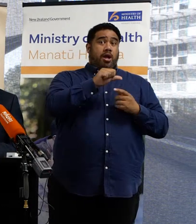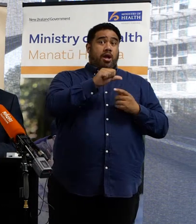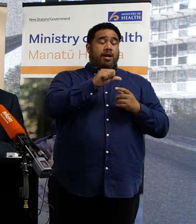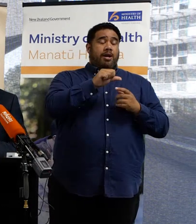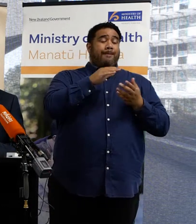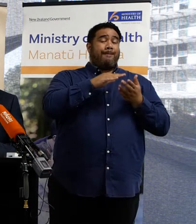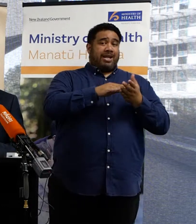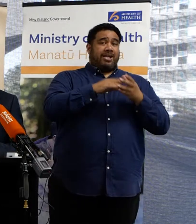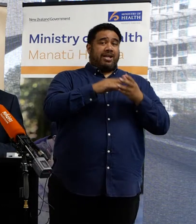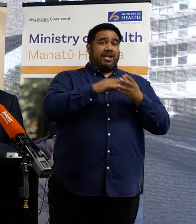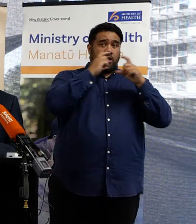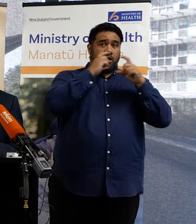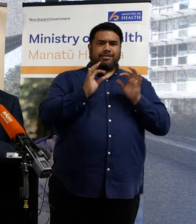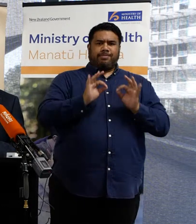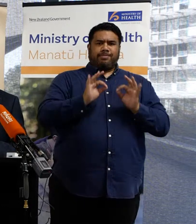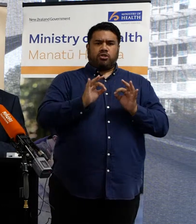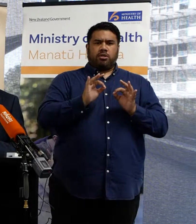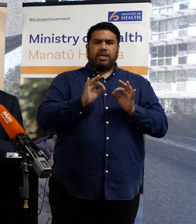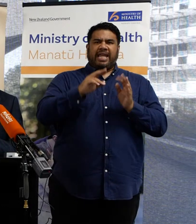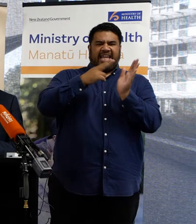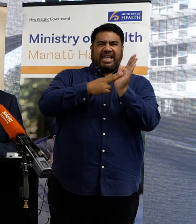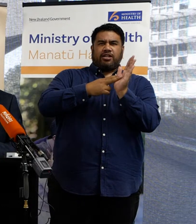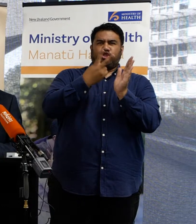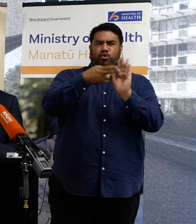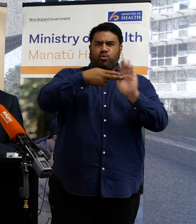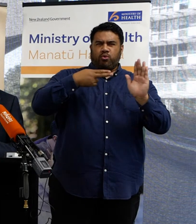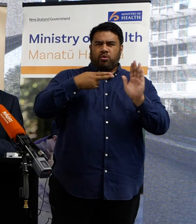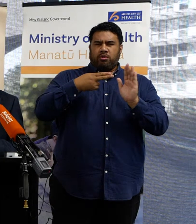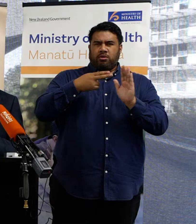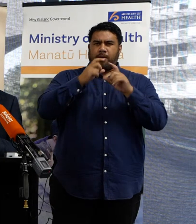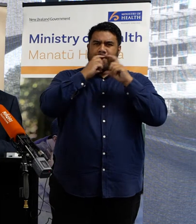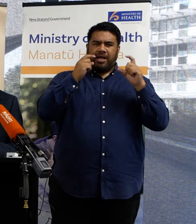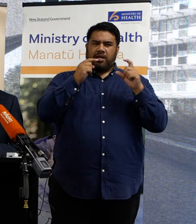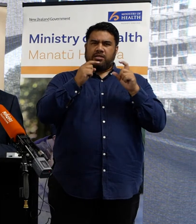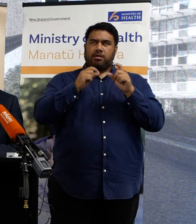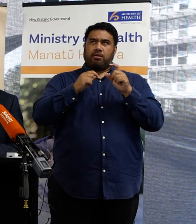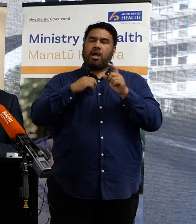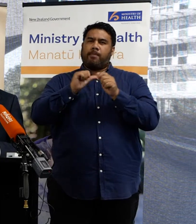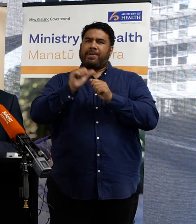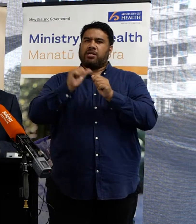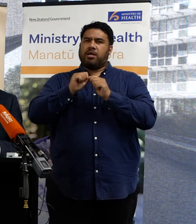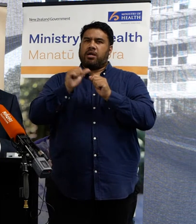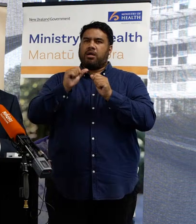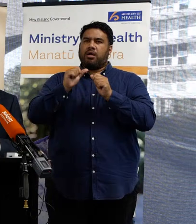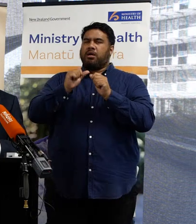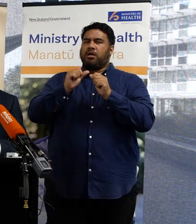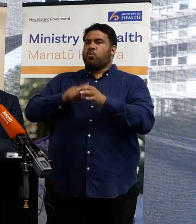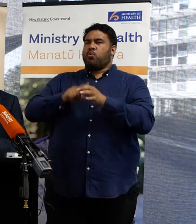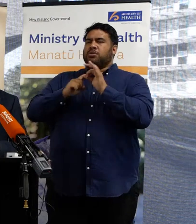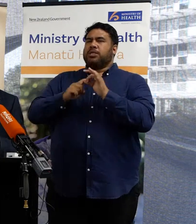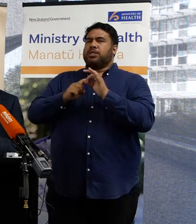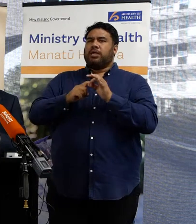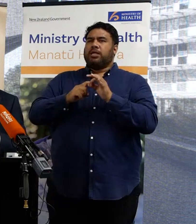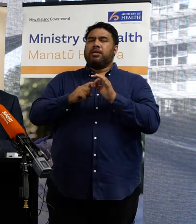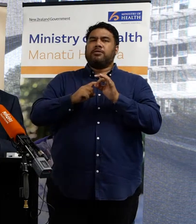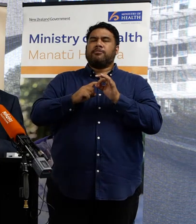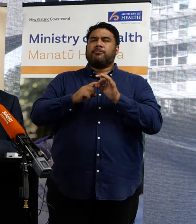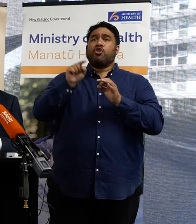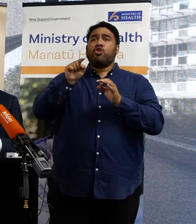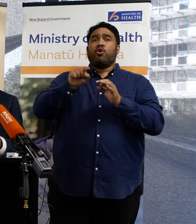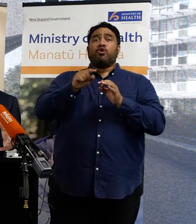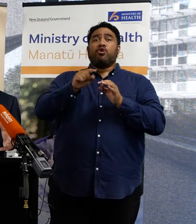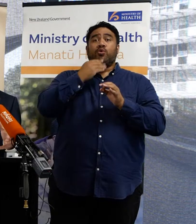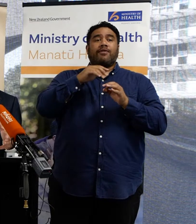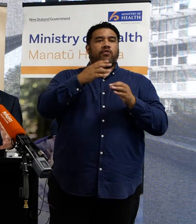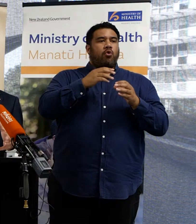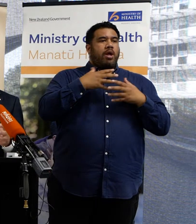are the sort of more the better masks, respirator type masks. Those are for use in healthcare